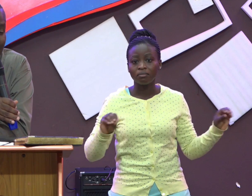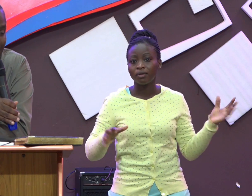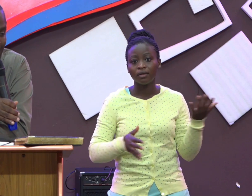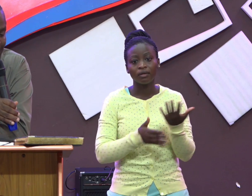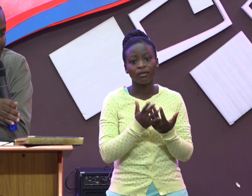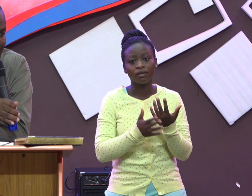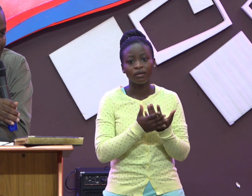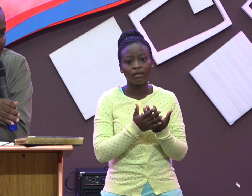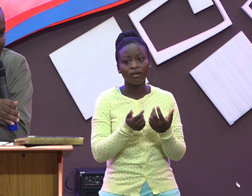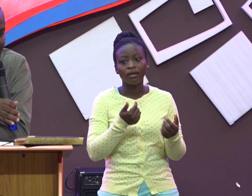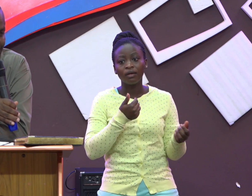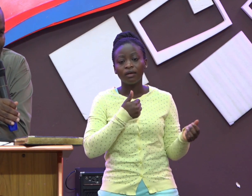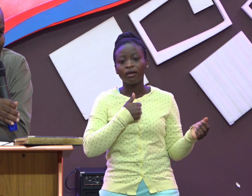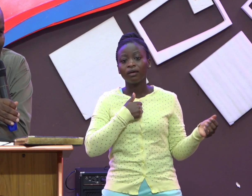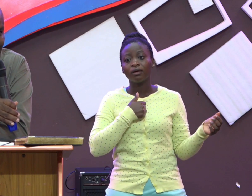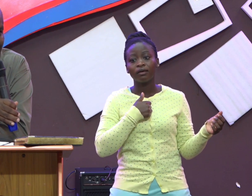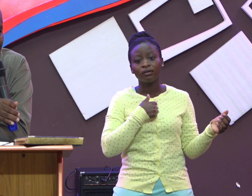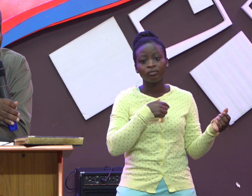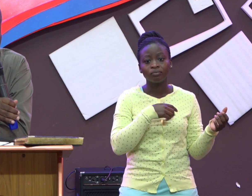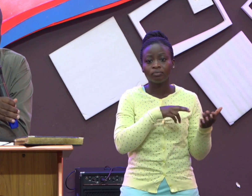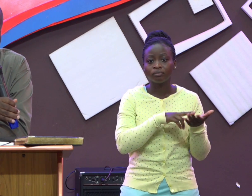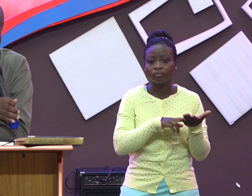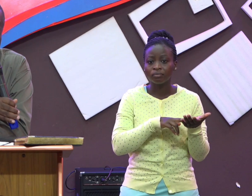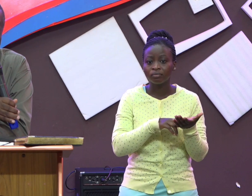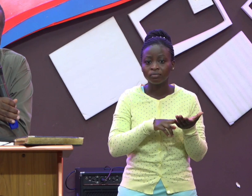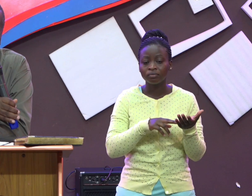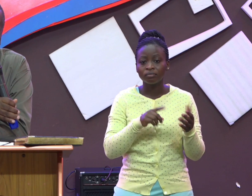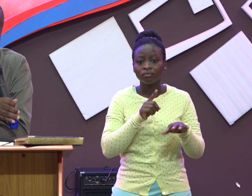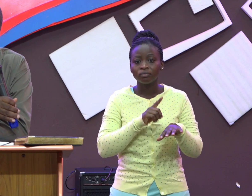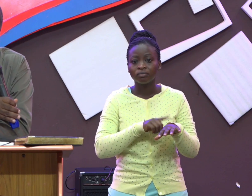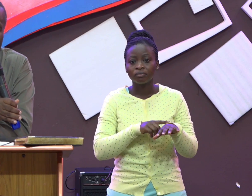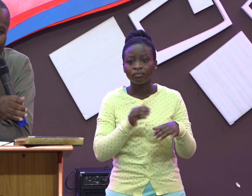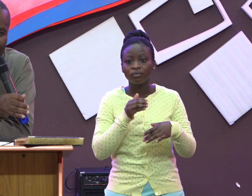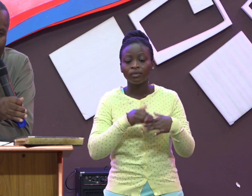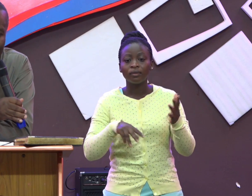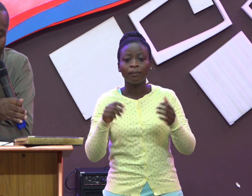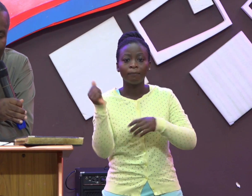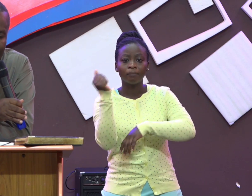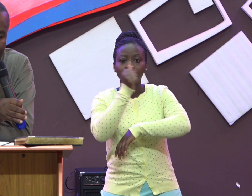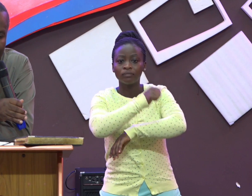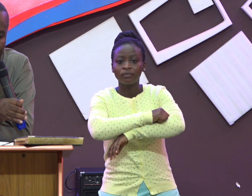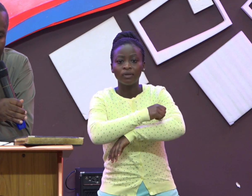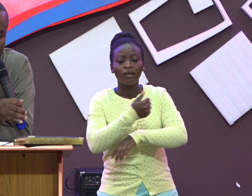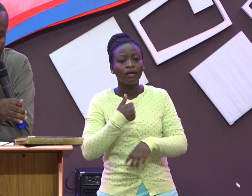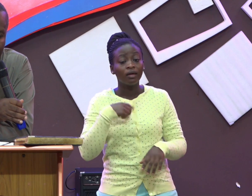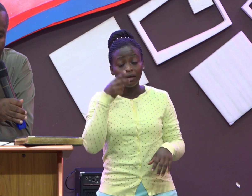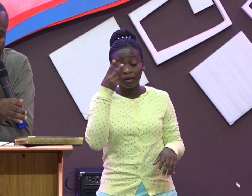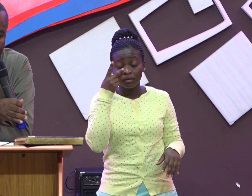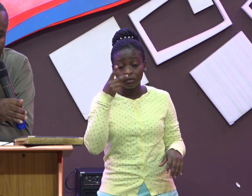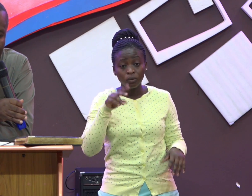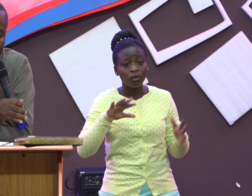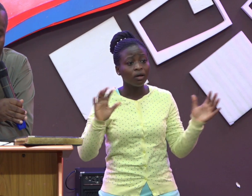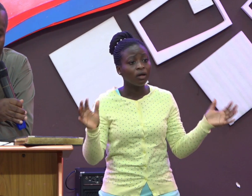n'emirimu gy'essomero. I took a lot of time doing the work of schools. Naye nalabanga abaana bwe babonaabona n'ebitabo. And then I saw how